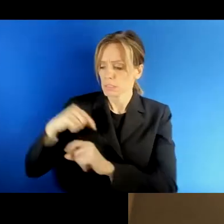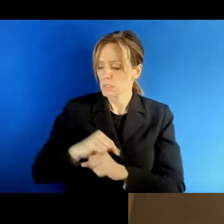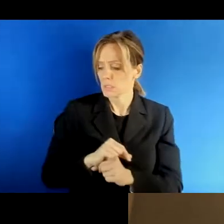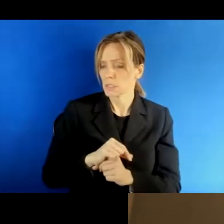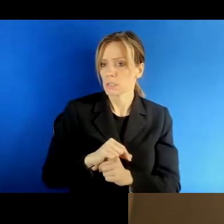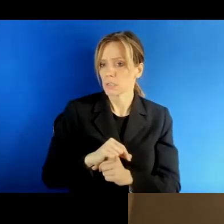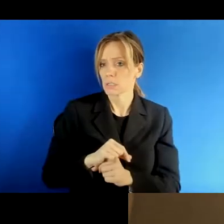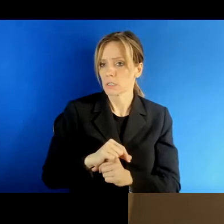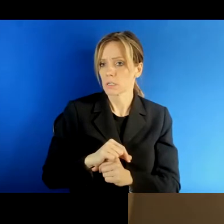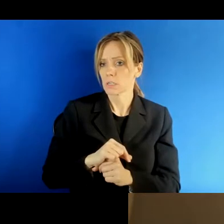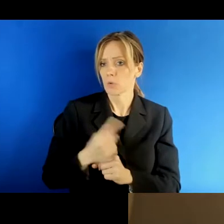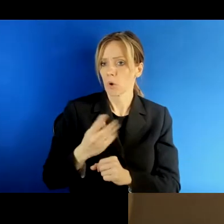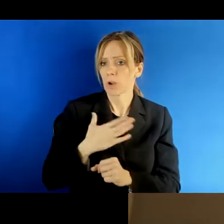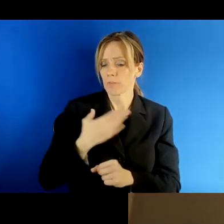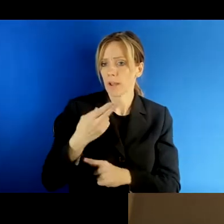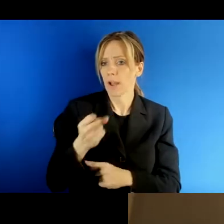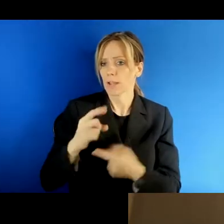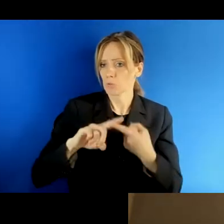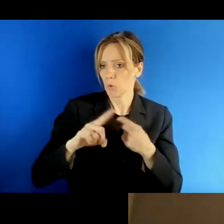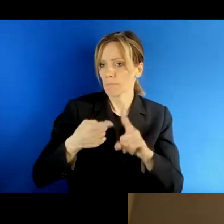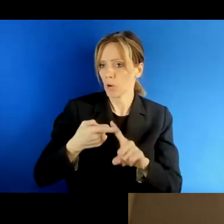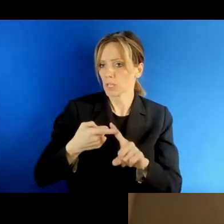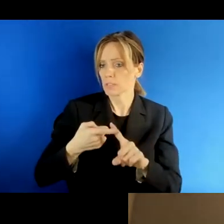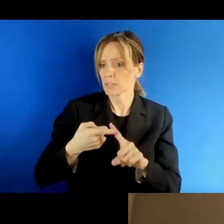one of my high school friends who is